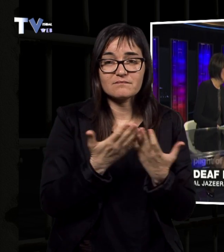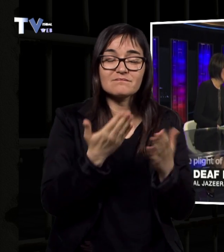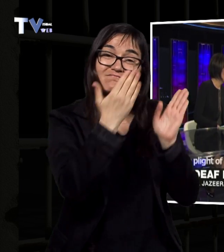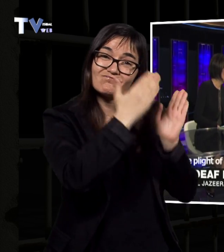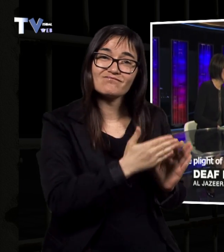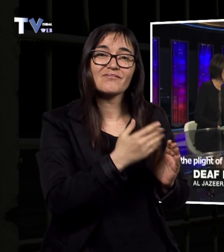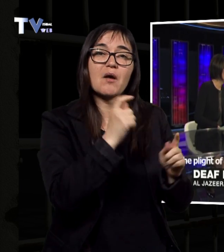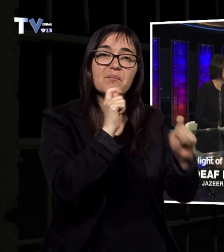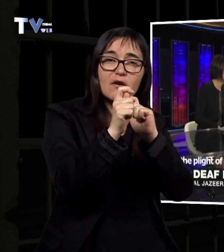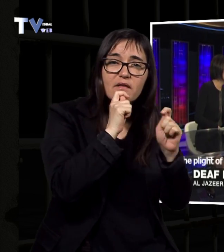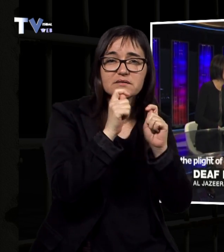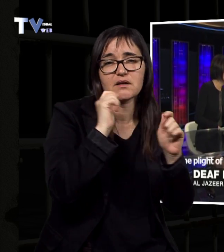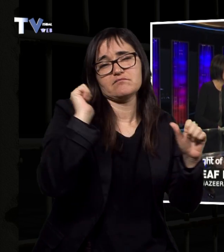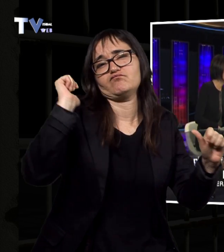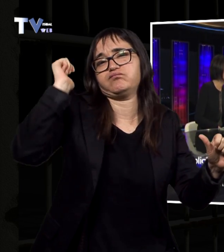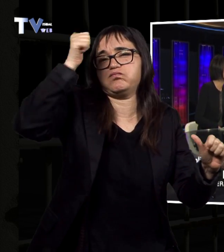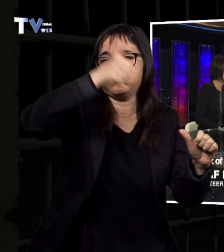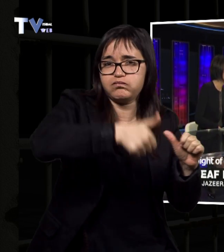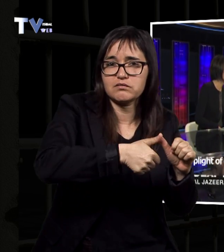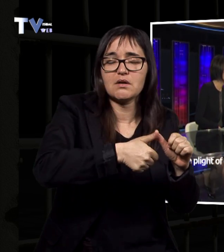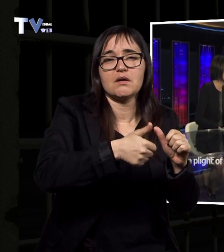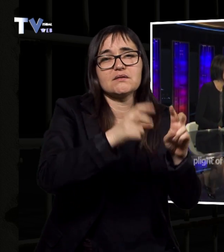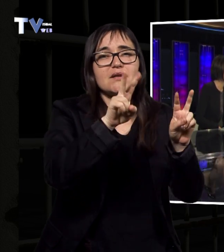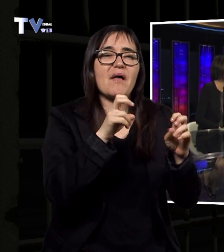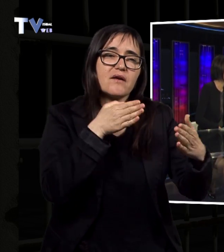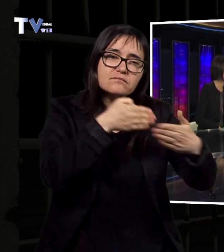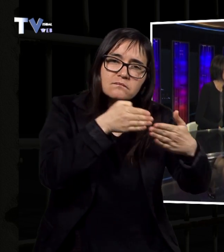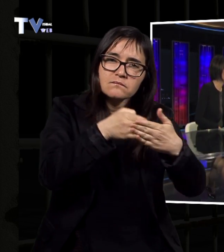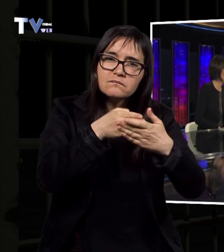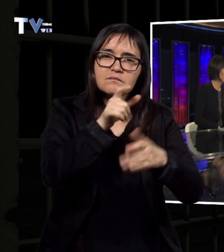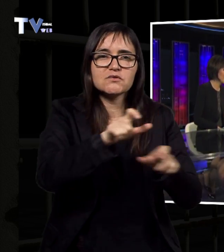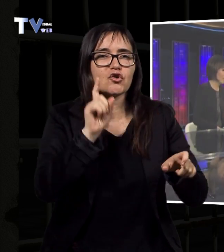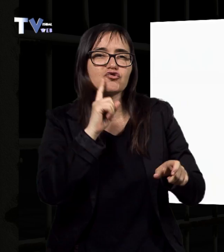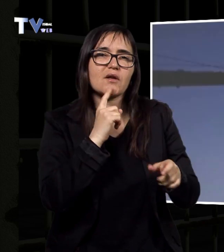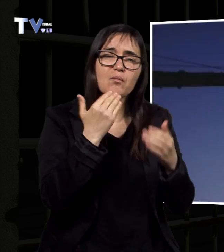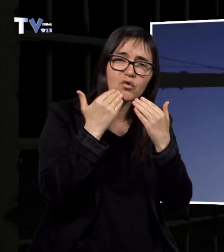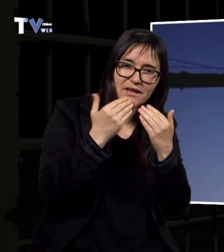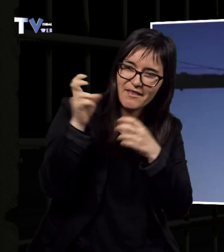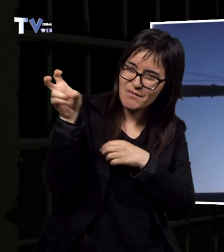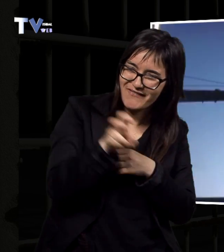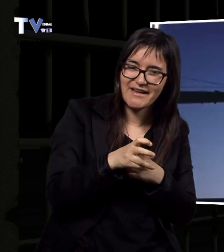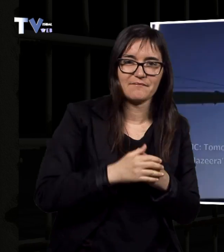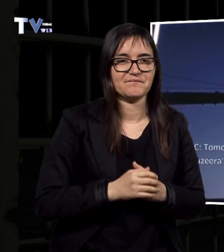Ridgway, journalist who's been covering the plight of deaf inmates, thanks very much for being here. Thank you.